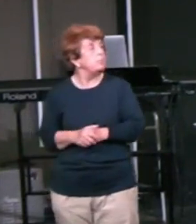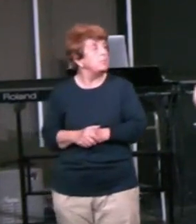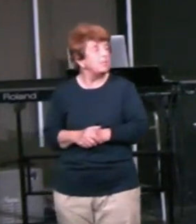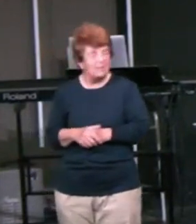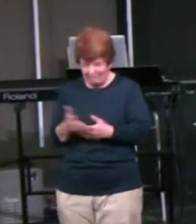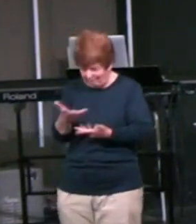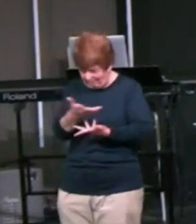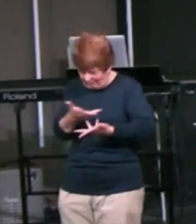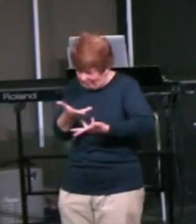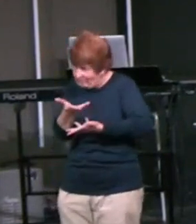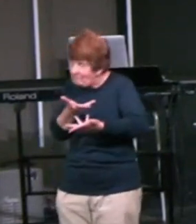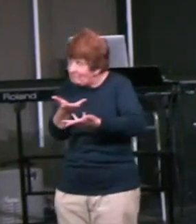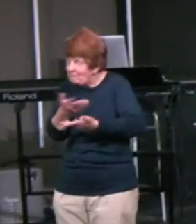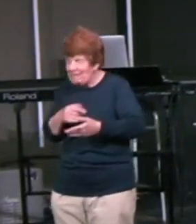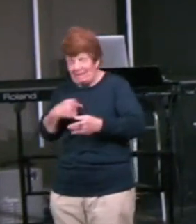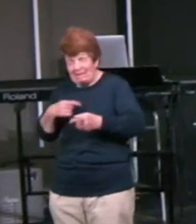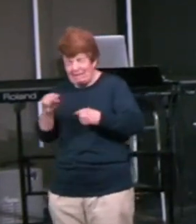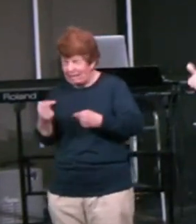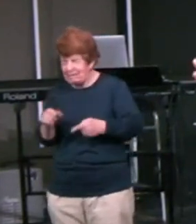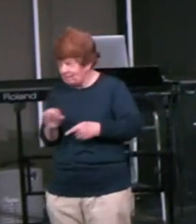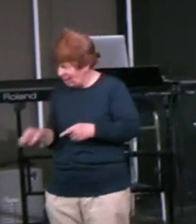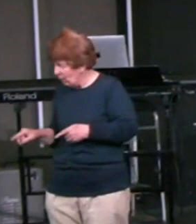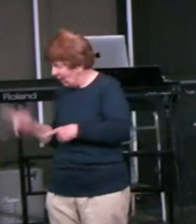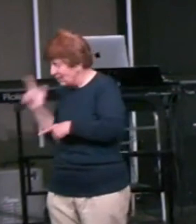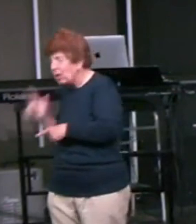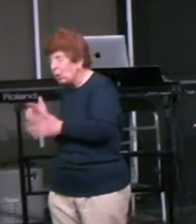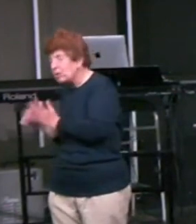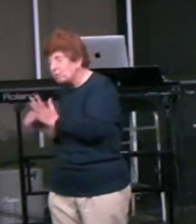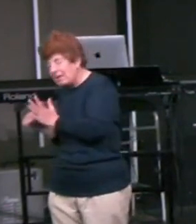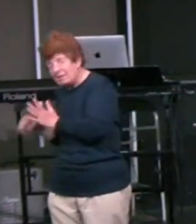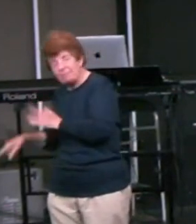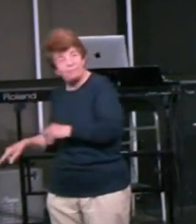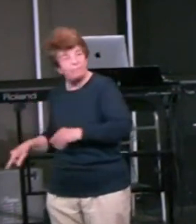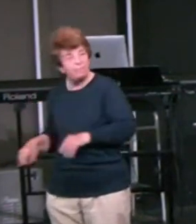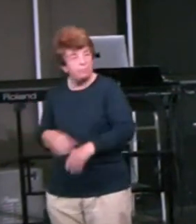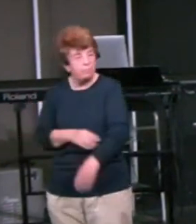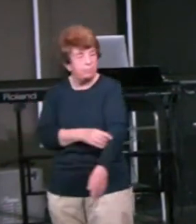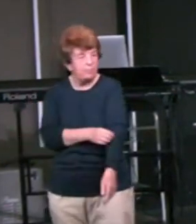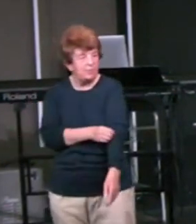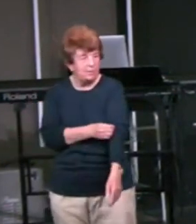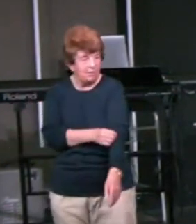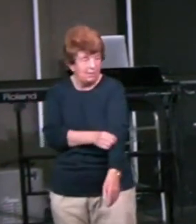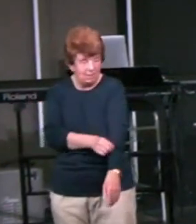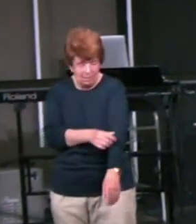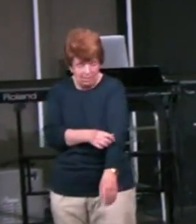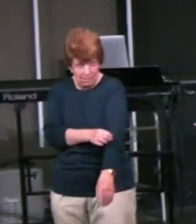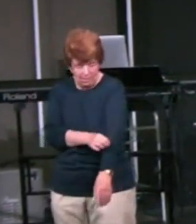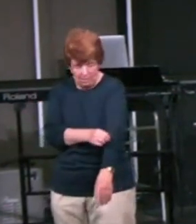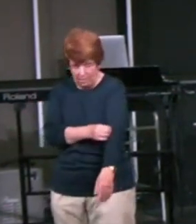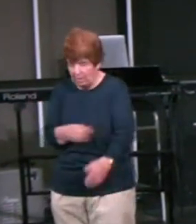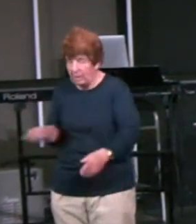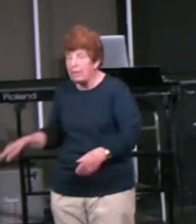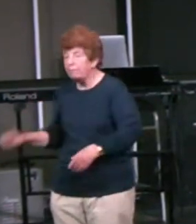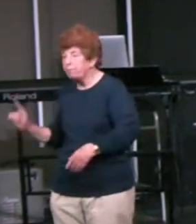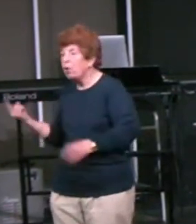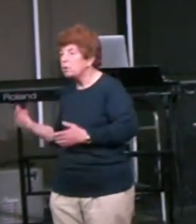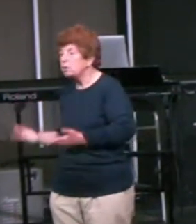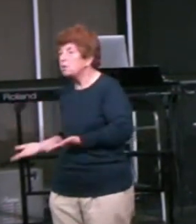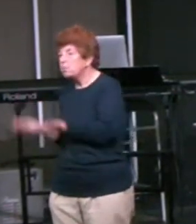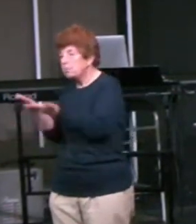But as we talked that through, we were challenged. No, that's the Lord's money. The Lord gets his first.